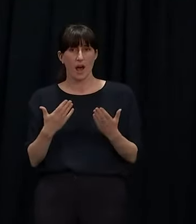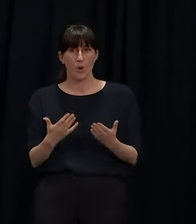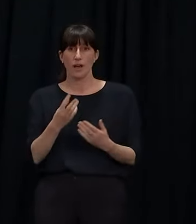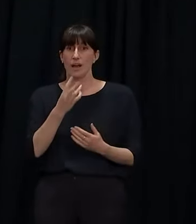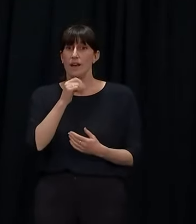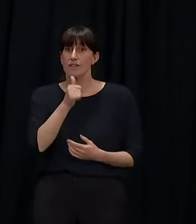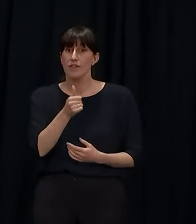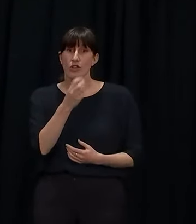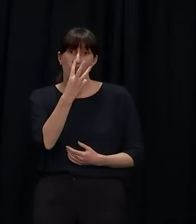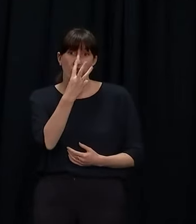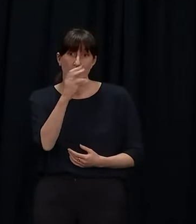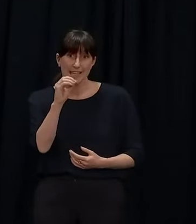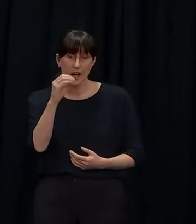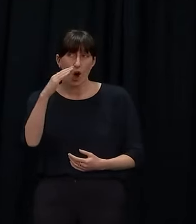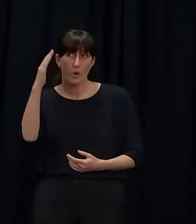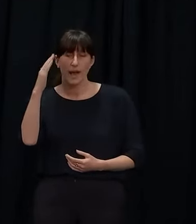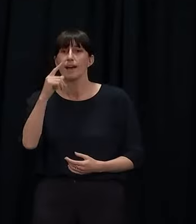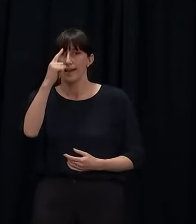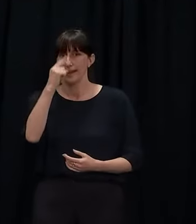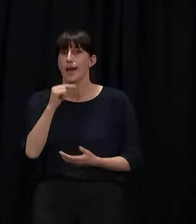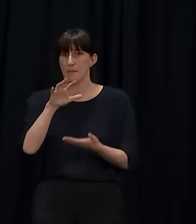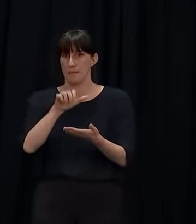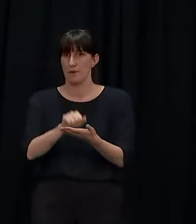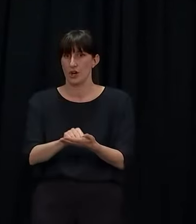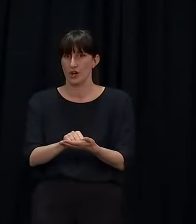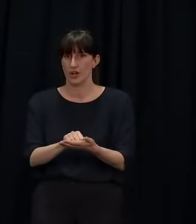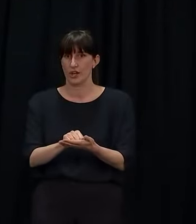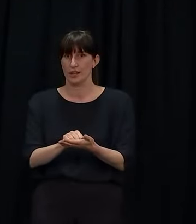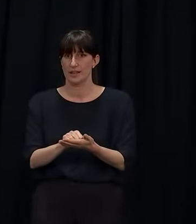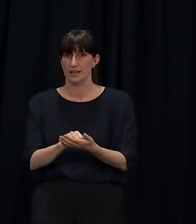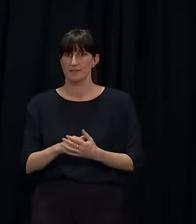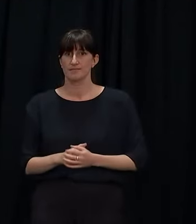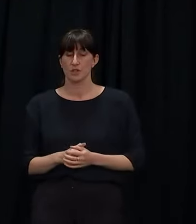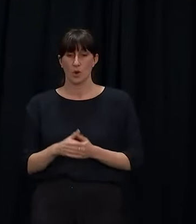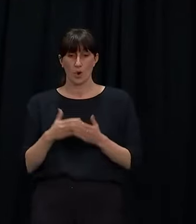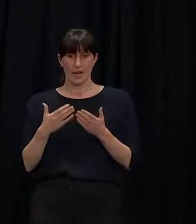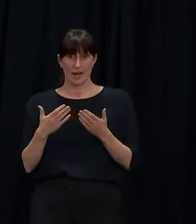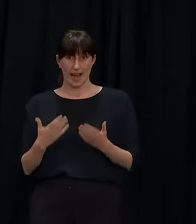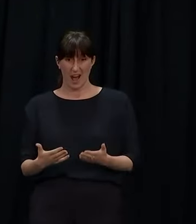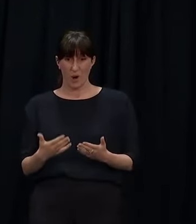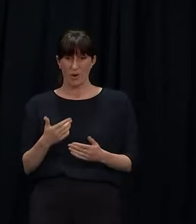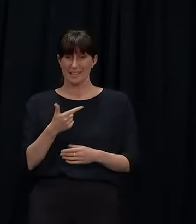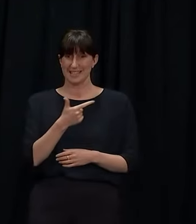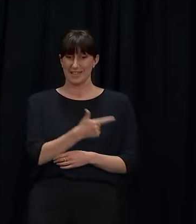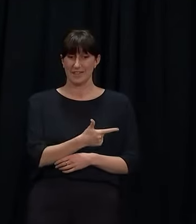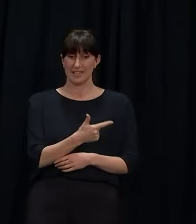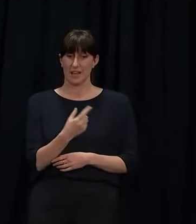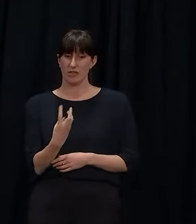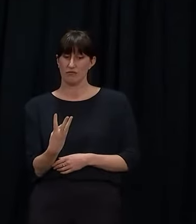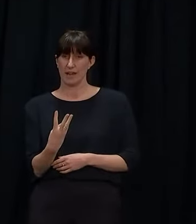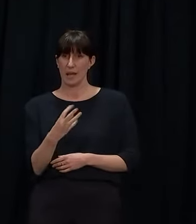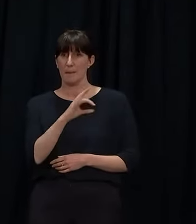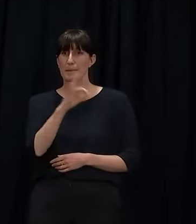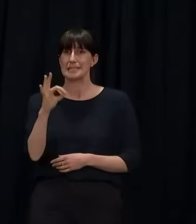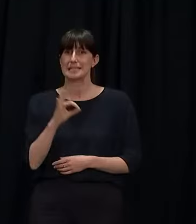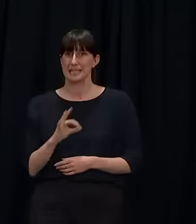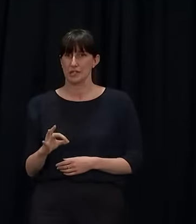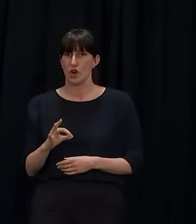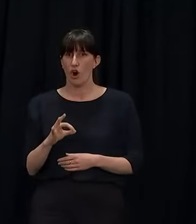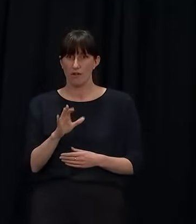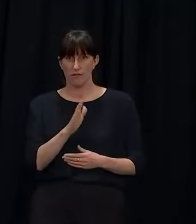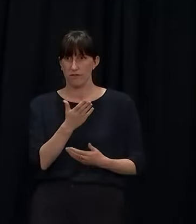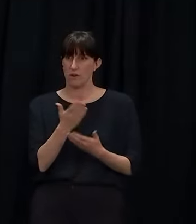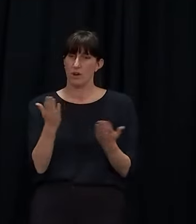band. That means 73% of New Zealanders aged 30 plus have now